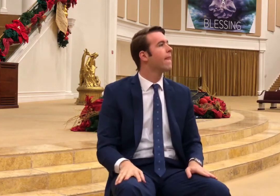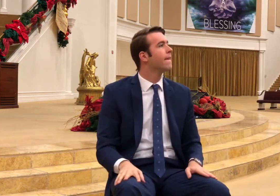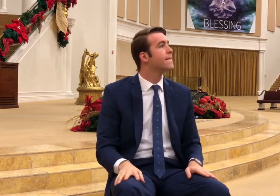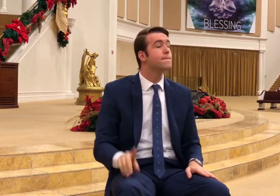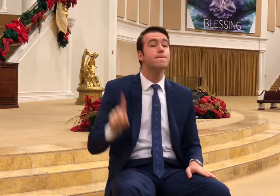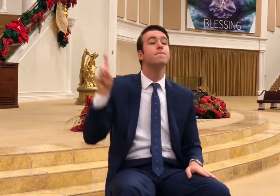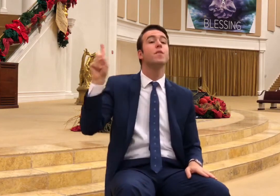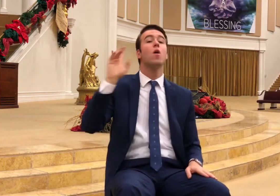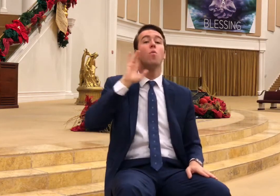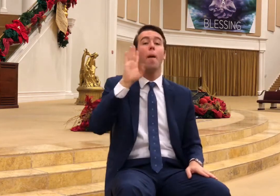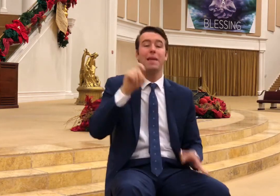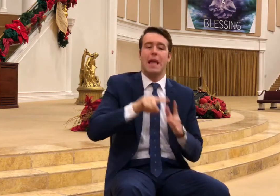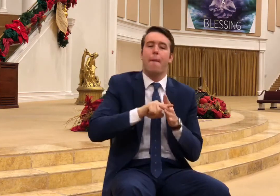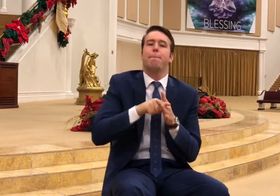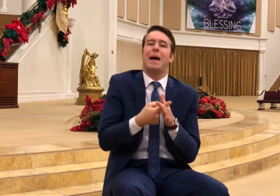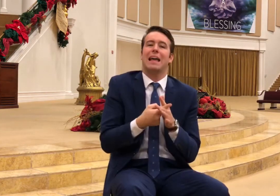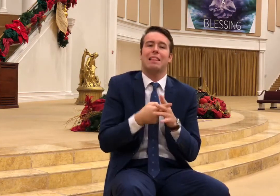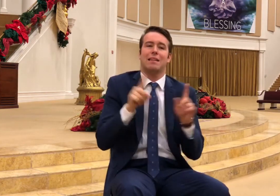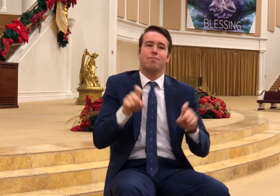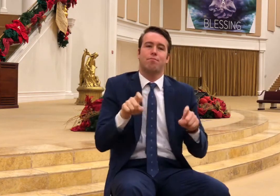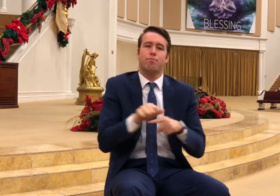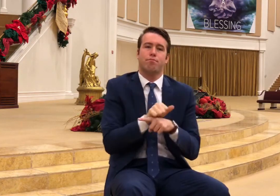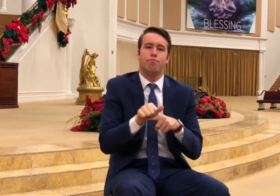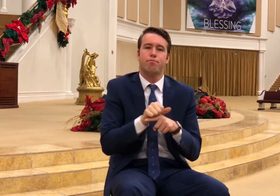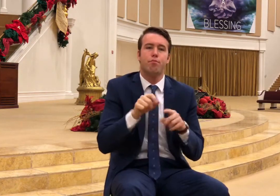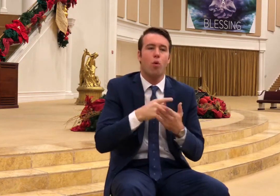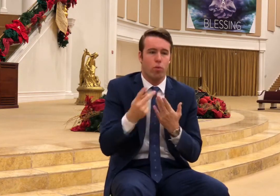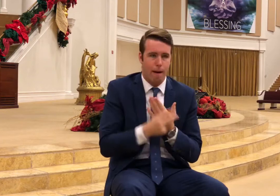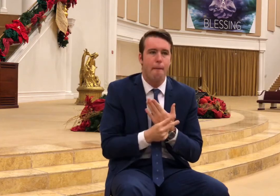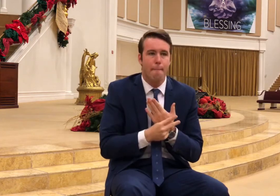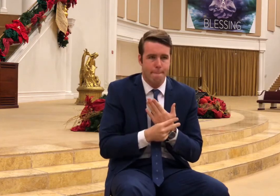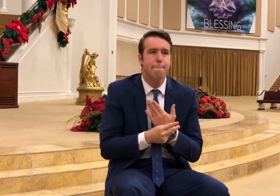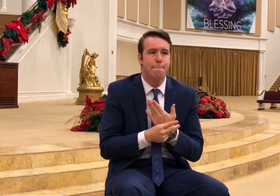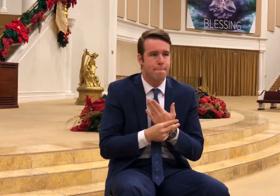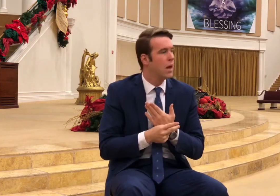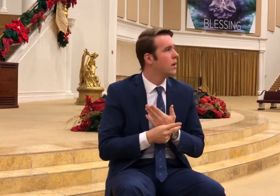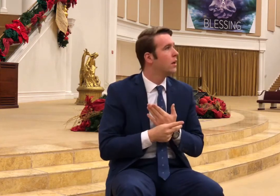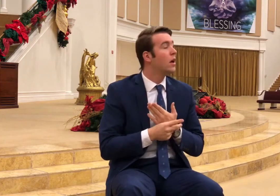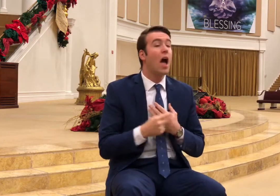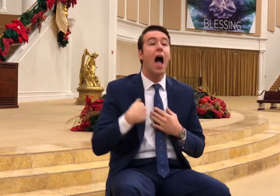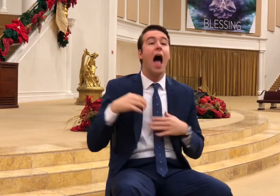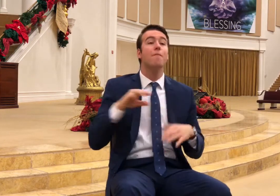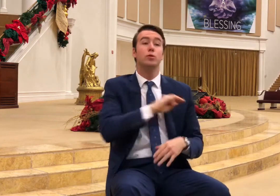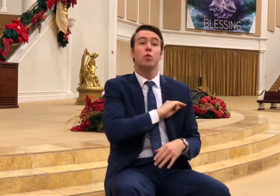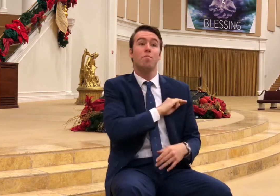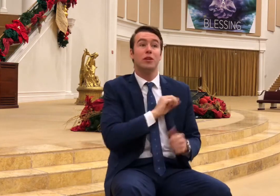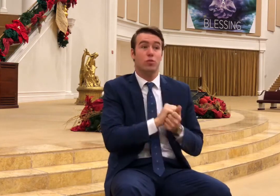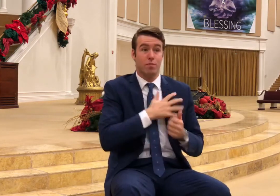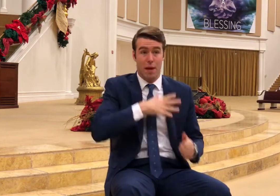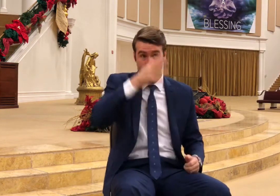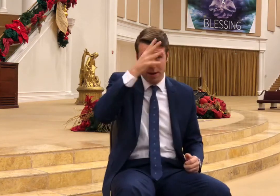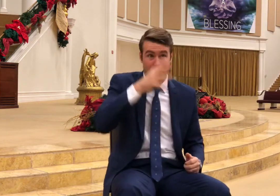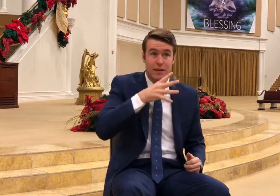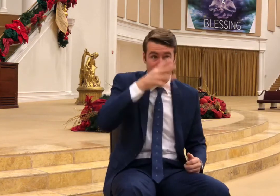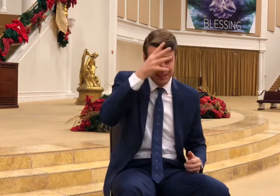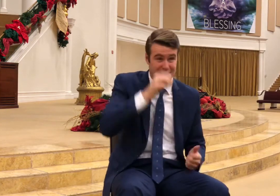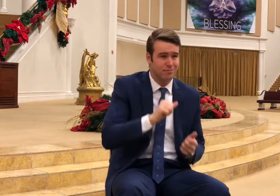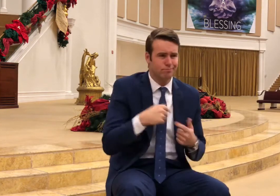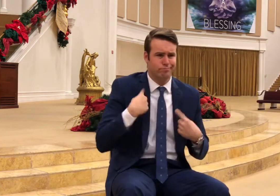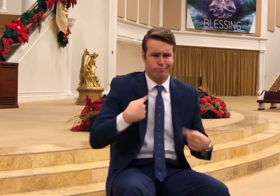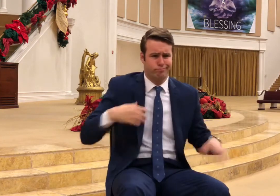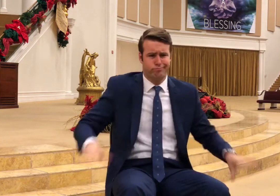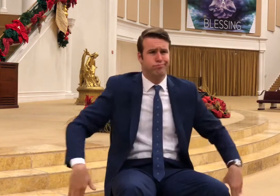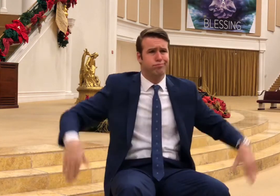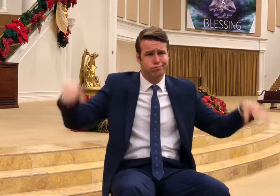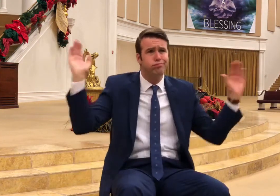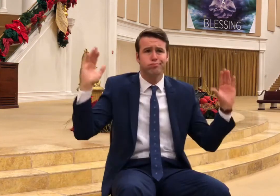this is going to be a pilot program. Here's an amazing thing. I've been doing missions with my parents since I was knee-high to a